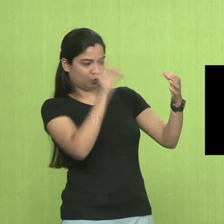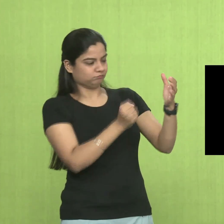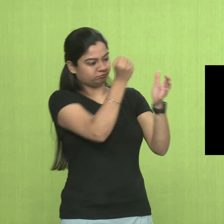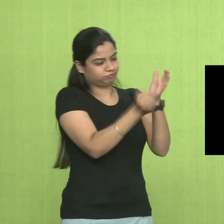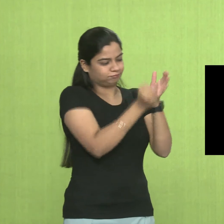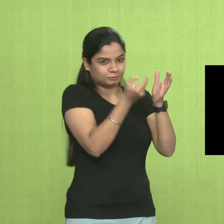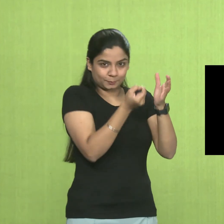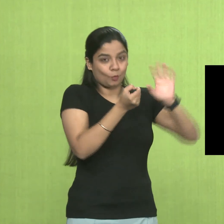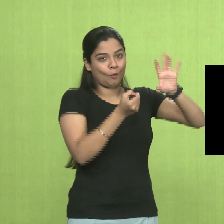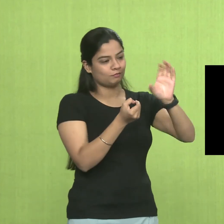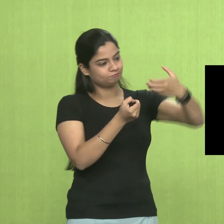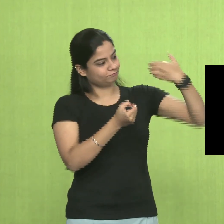different foods need different kind of grating.